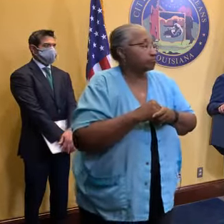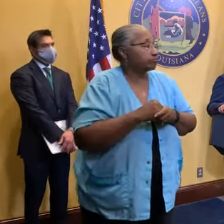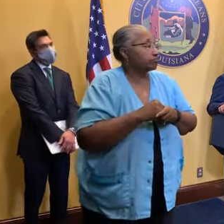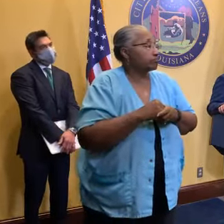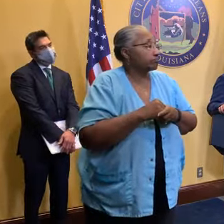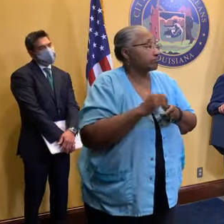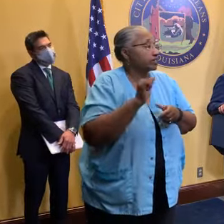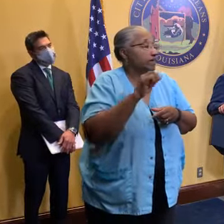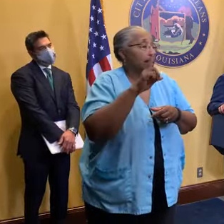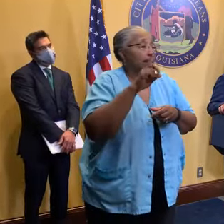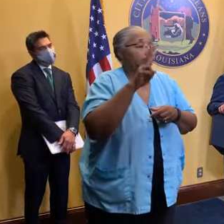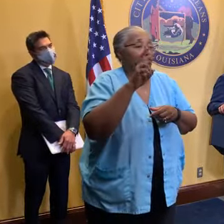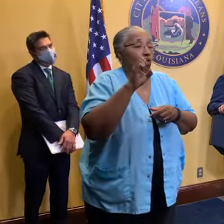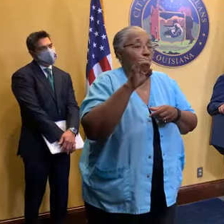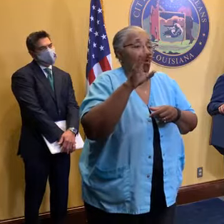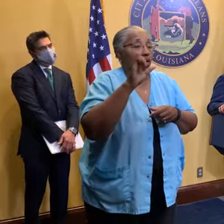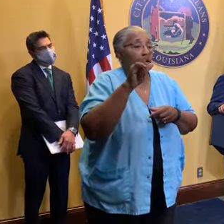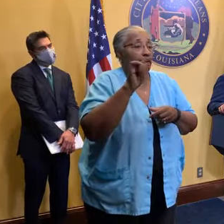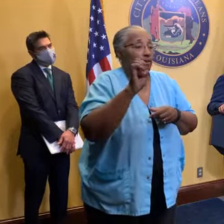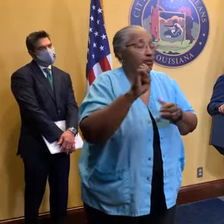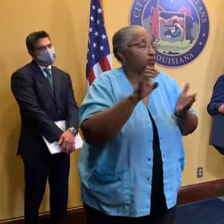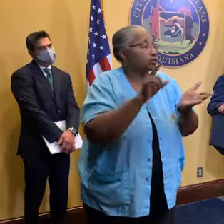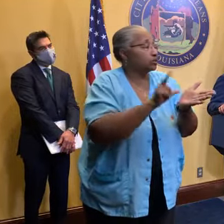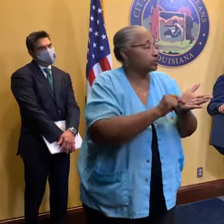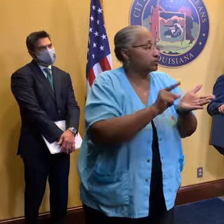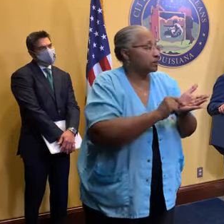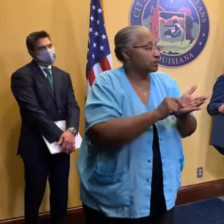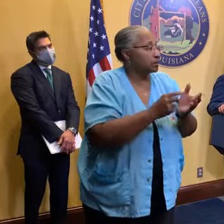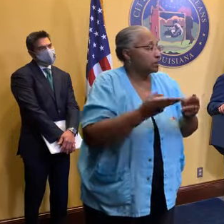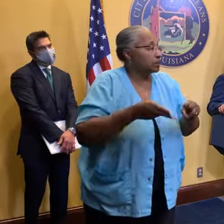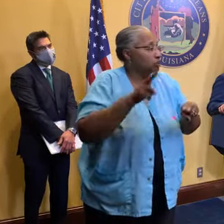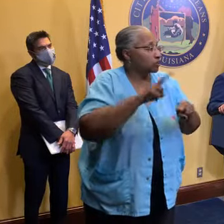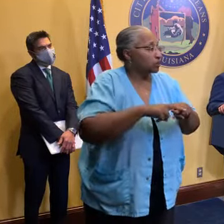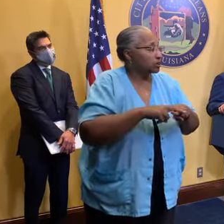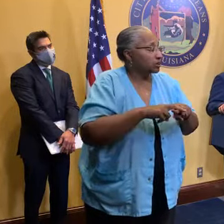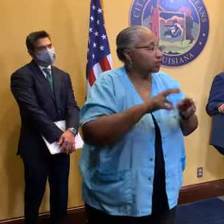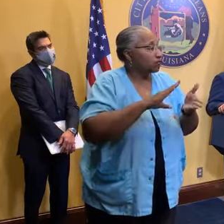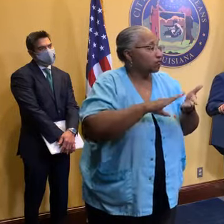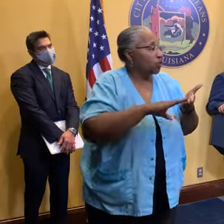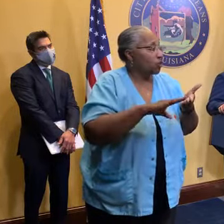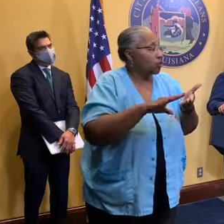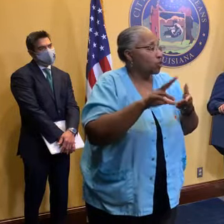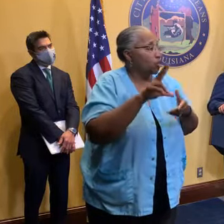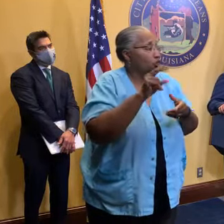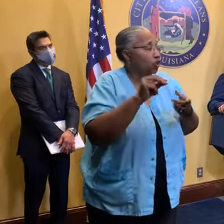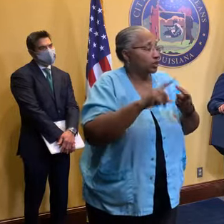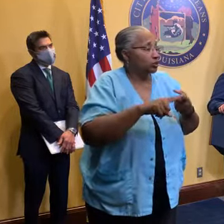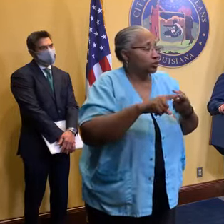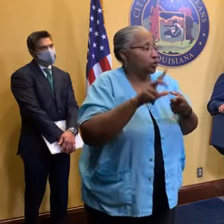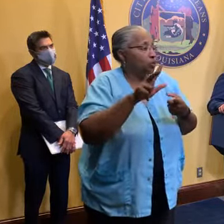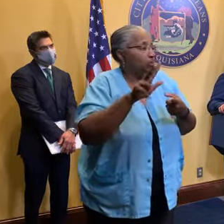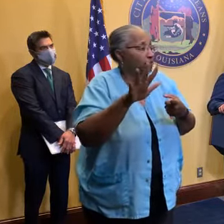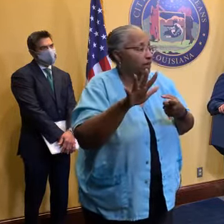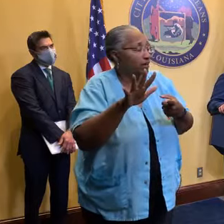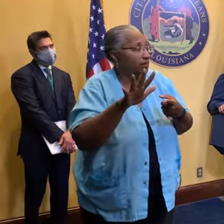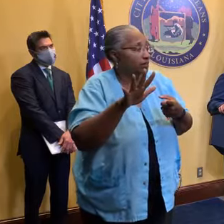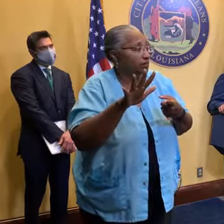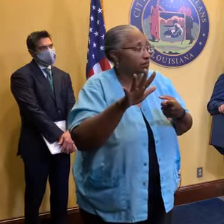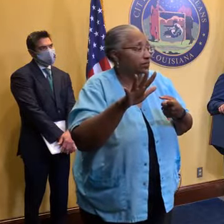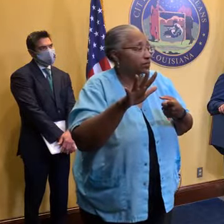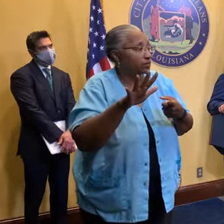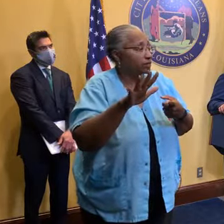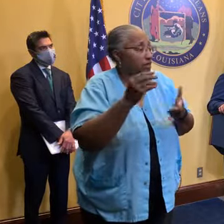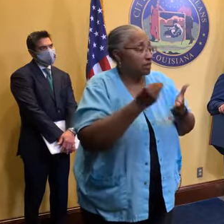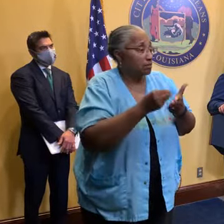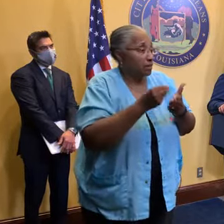The active. The increase in the furlough threshold from 30 to 35, where